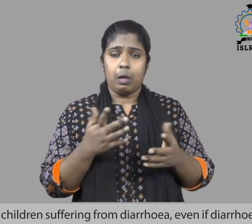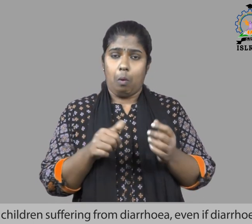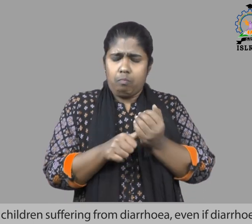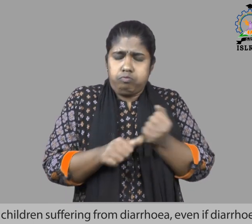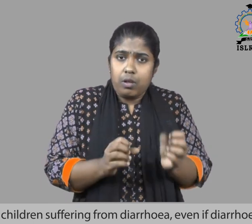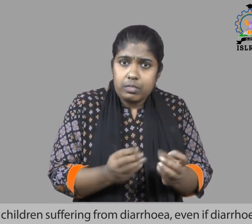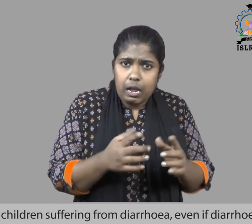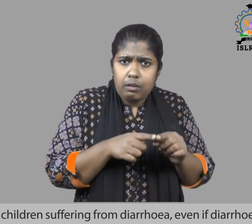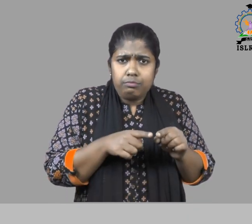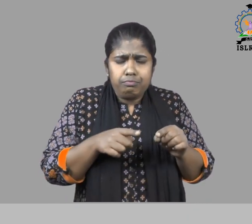stops.